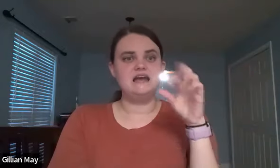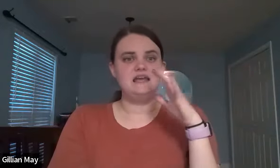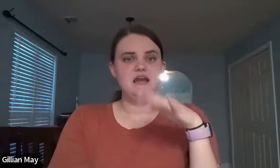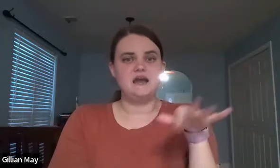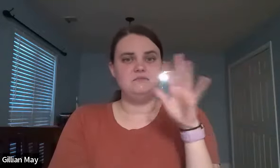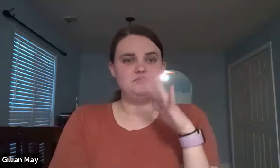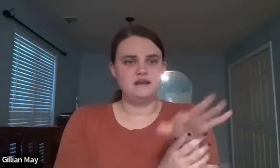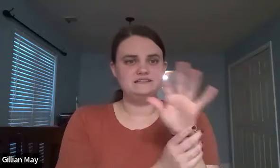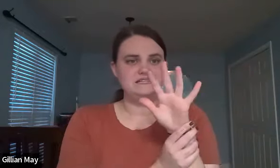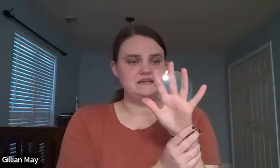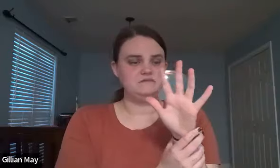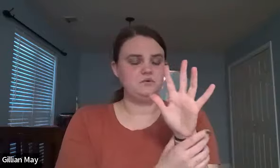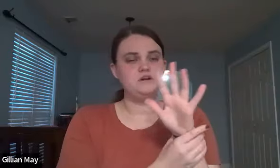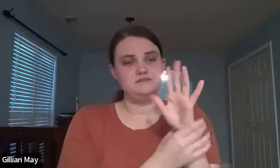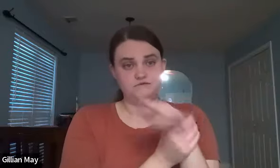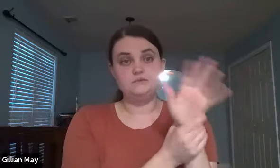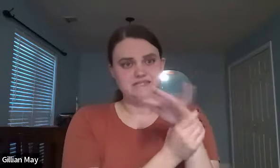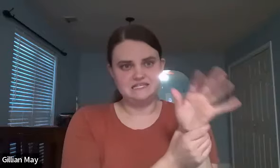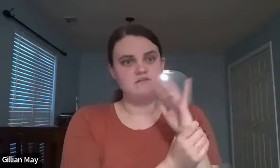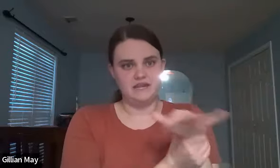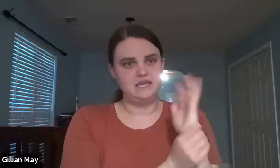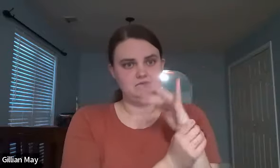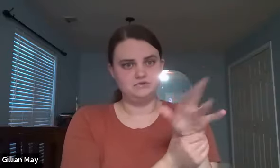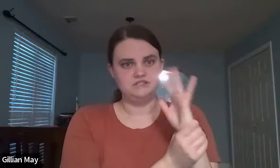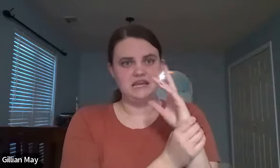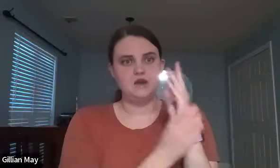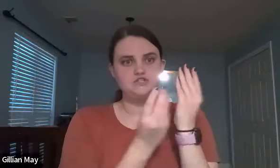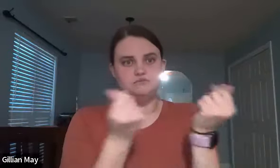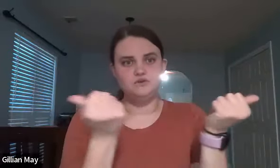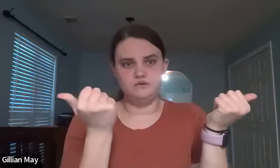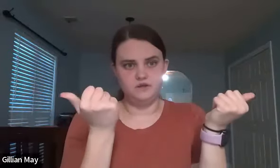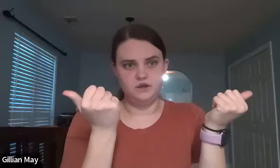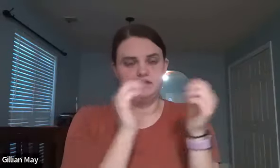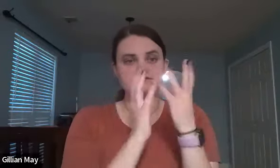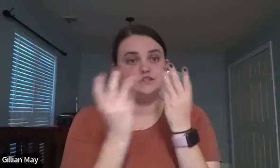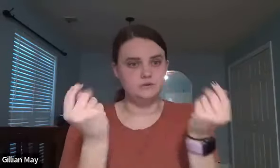that I'm practicing the fluency of my hand motions, like how smooth it would go and fluid.